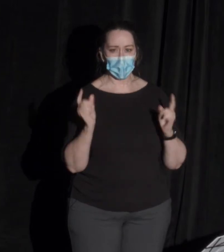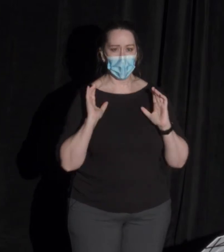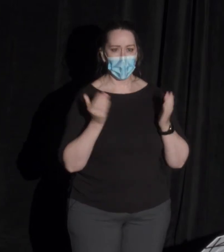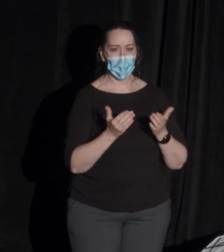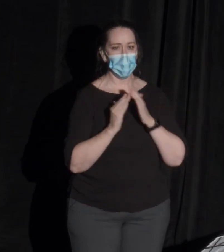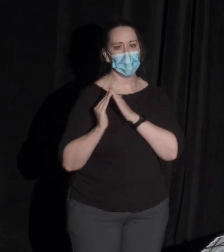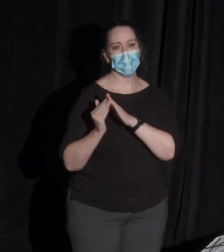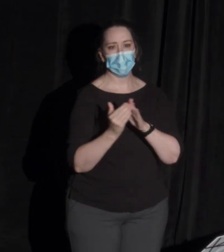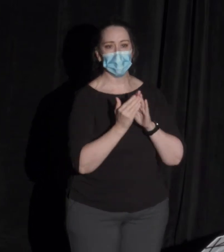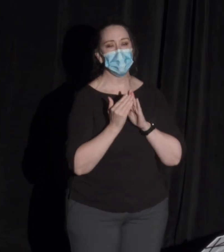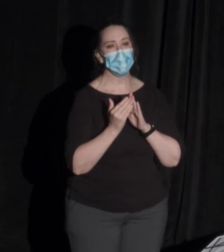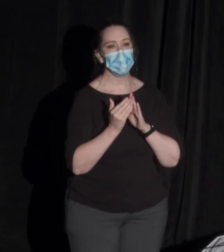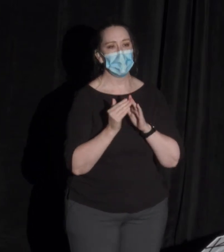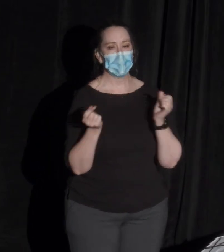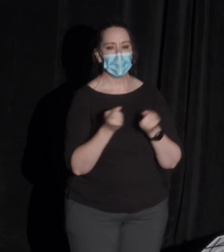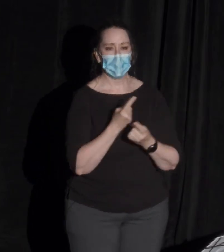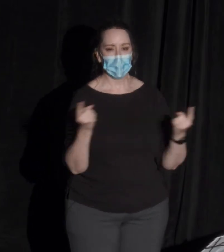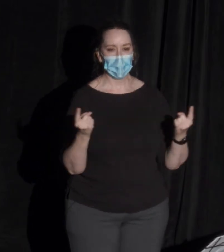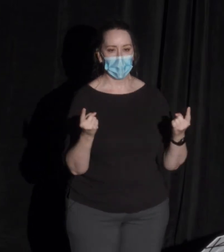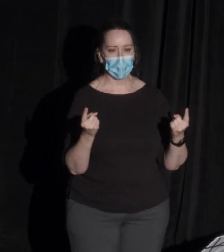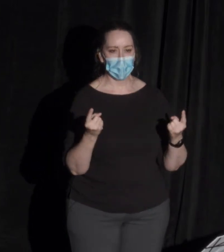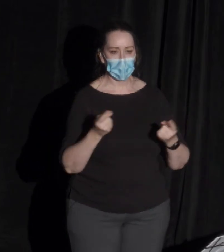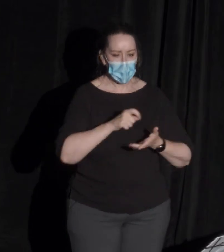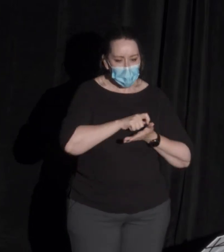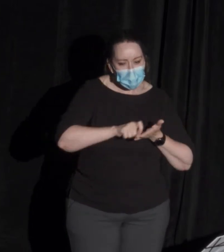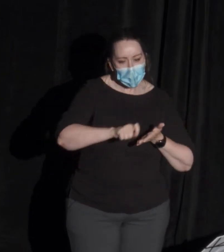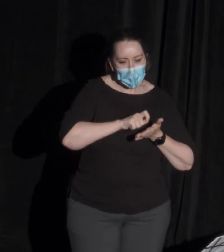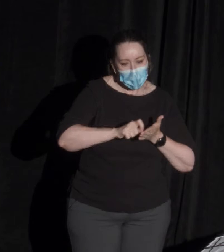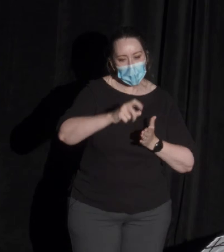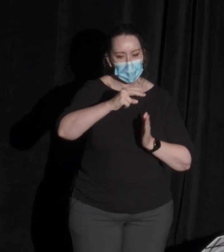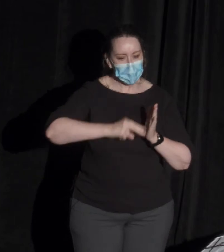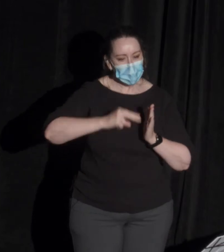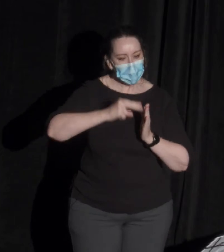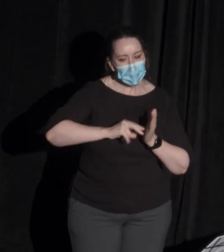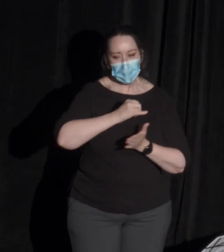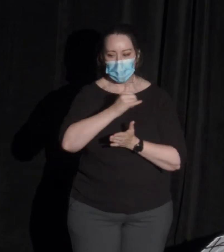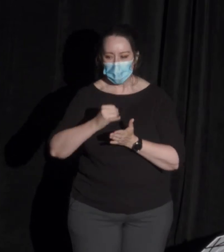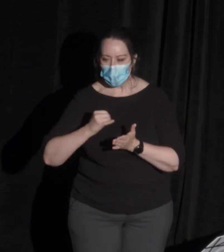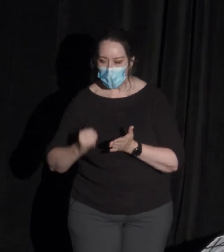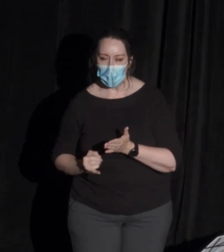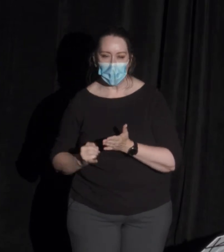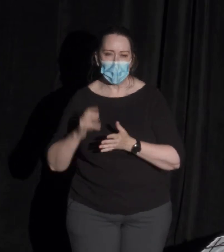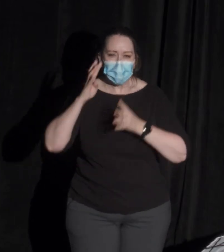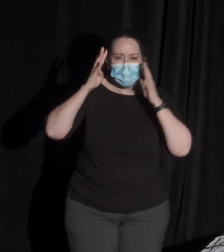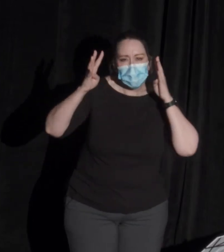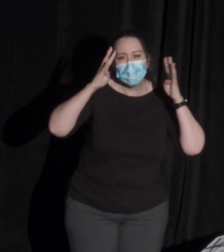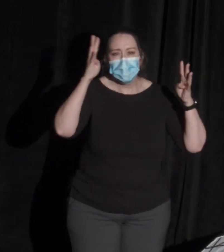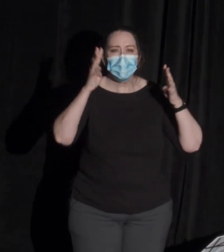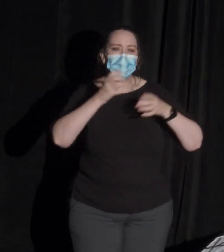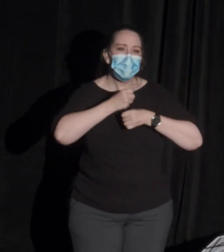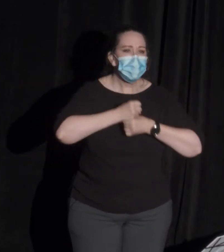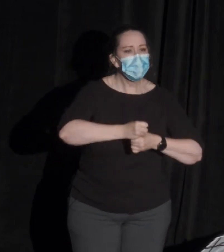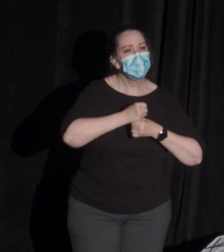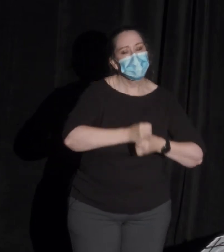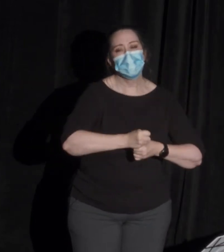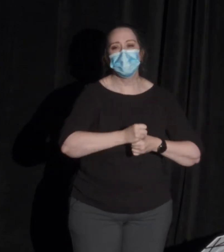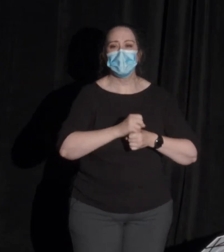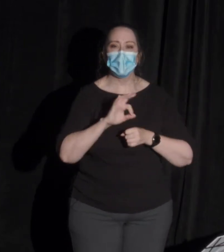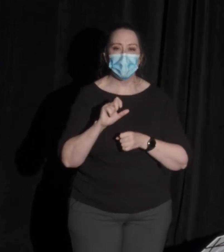community. Everybody who writes, reads, draws, fabricates, creates fan works, or just